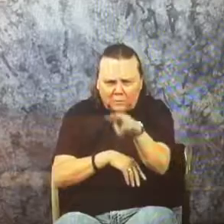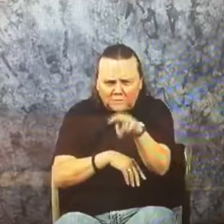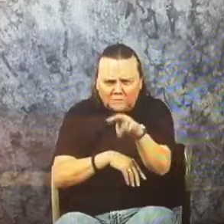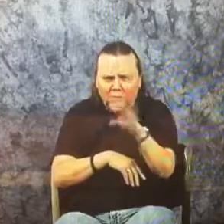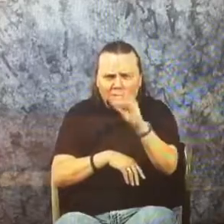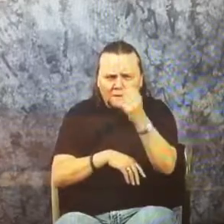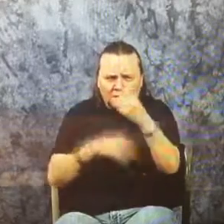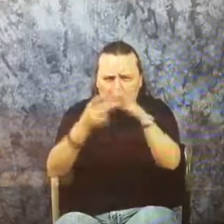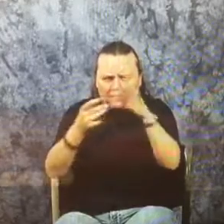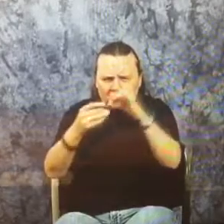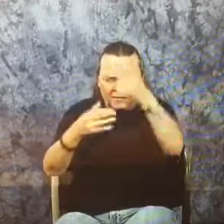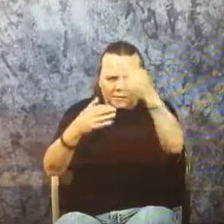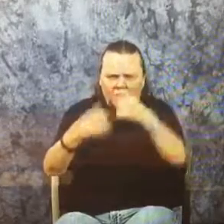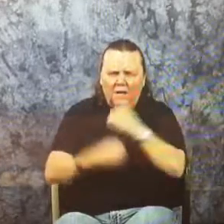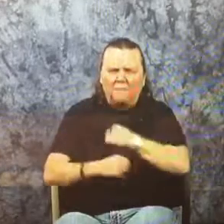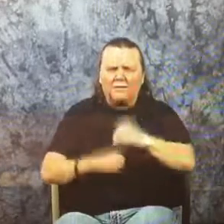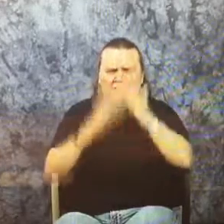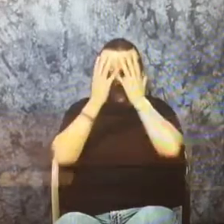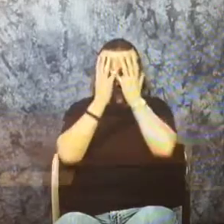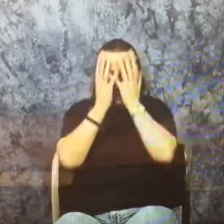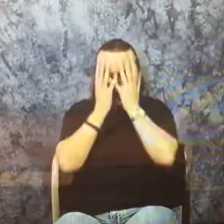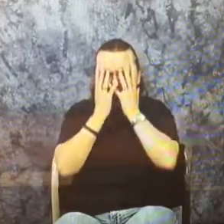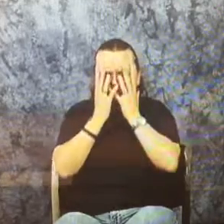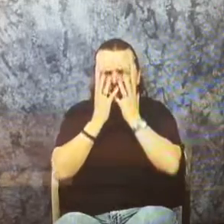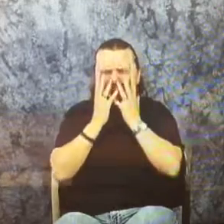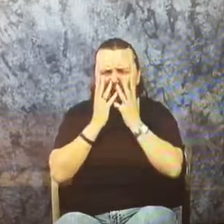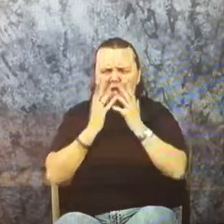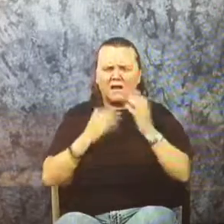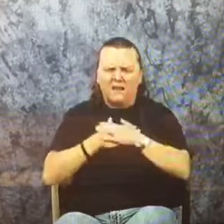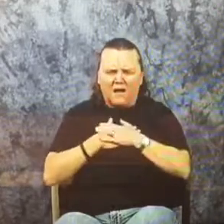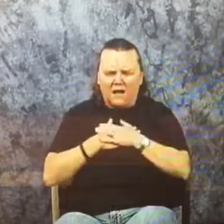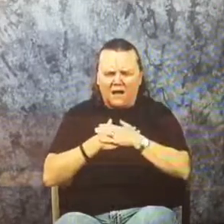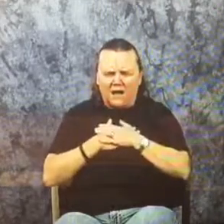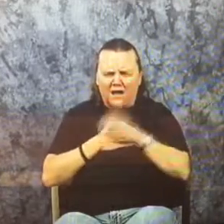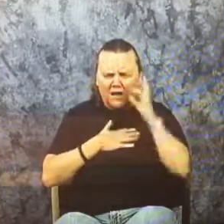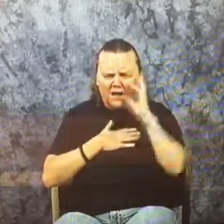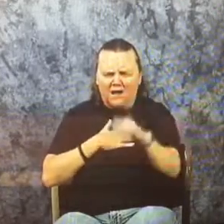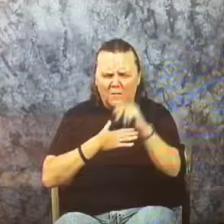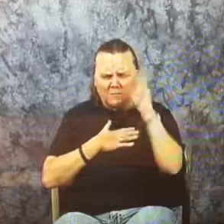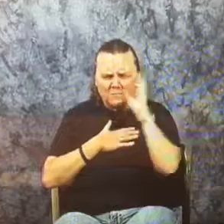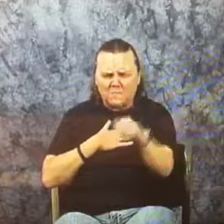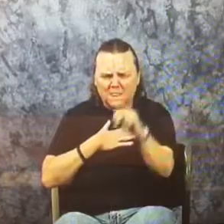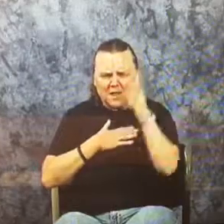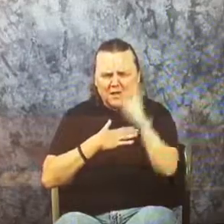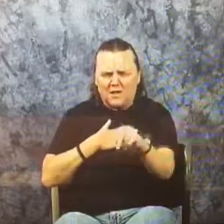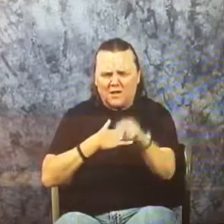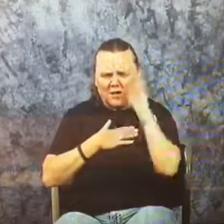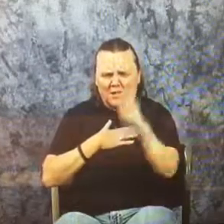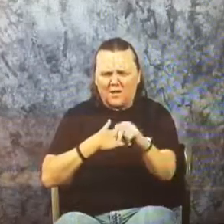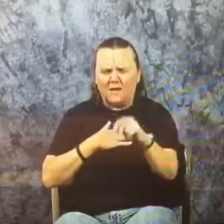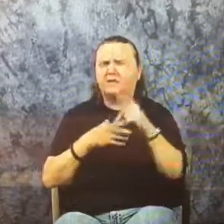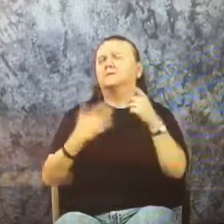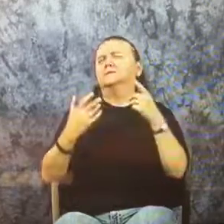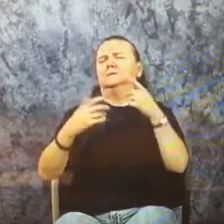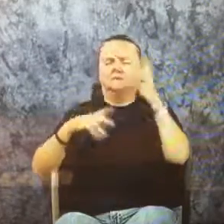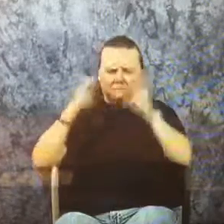comments, watching the TV, and I saw all these things that were happening. I was so sorry and sad. I was heartbroken. I couldn't believe what was